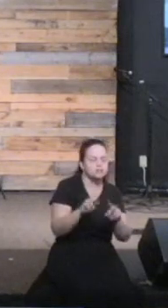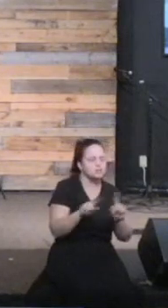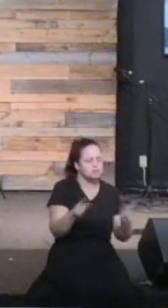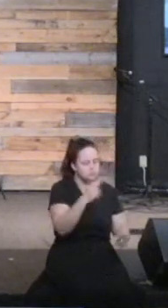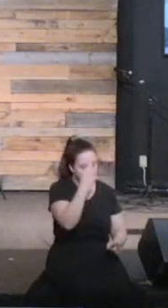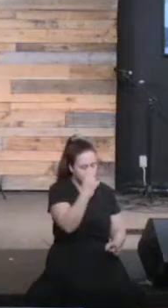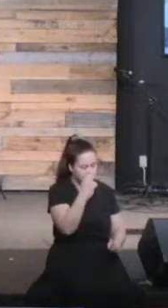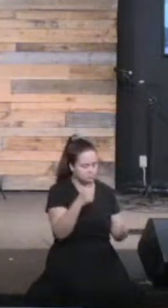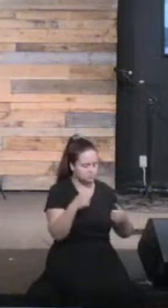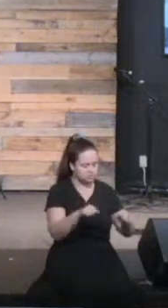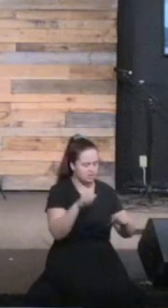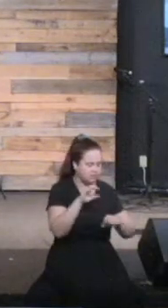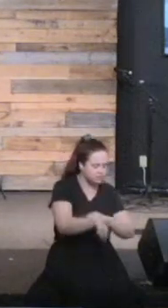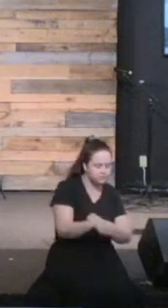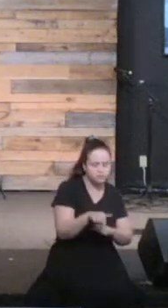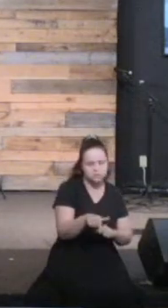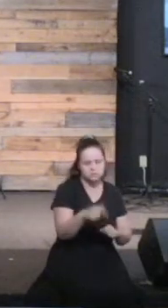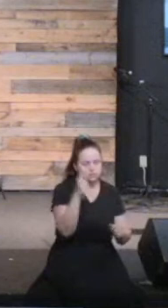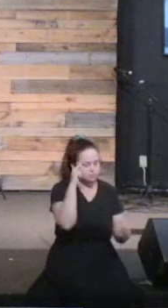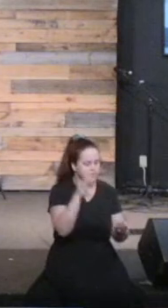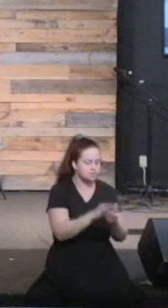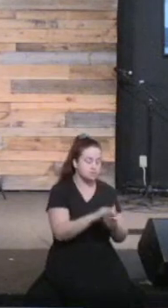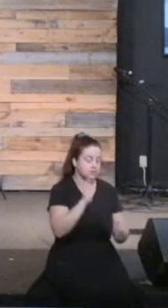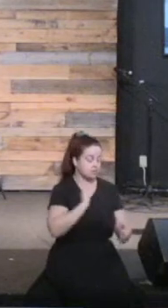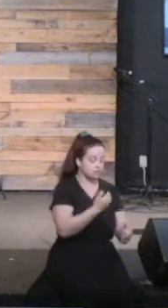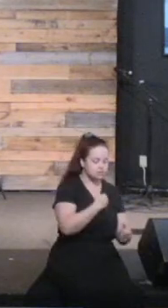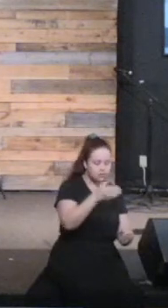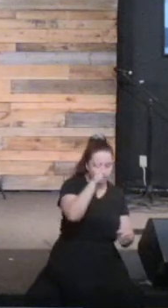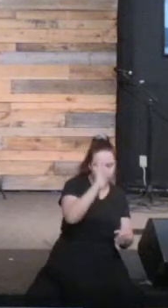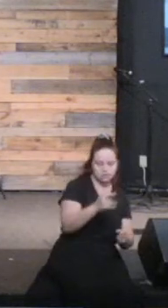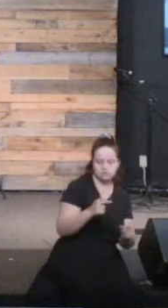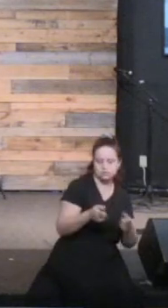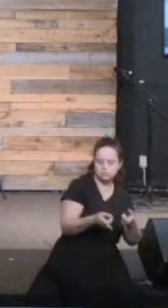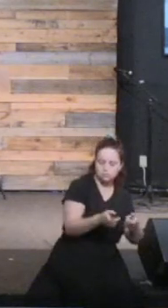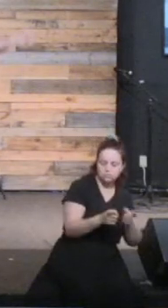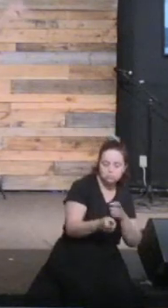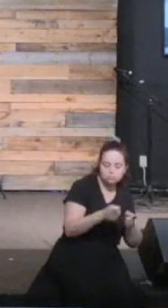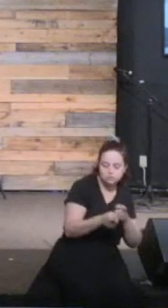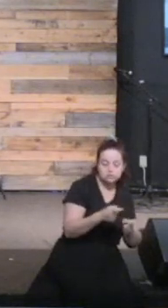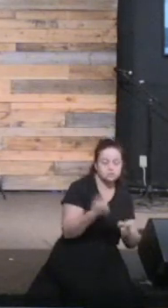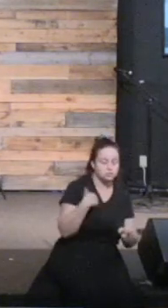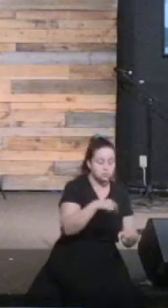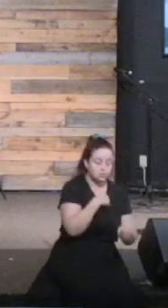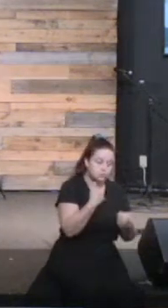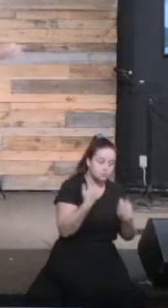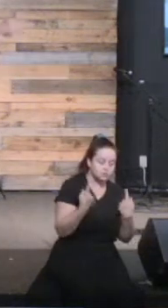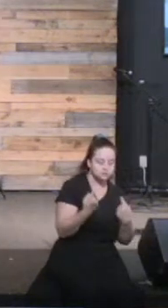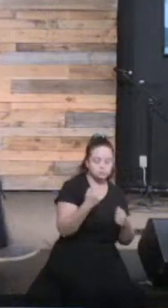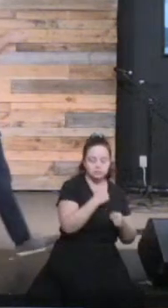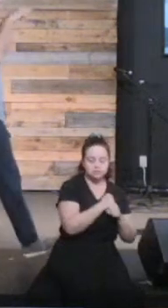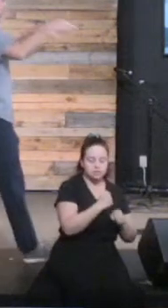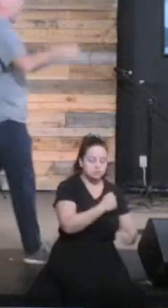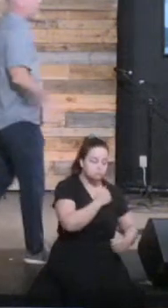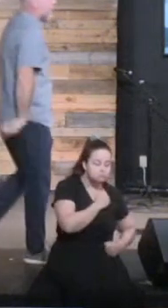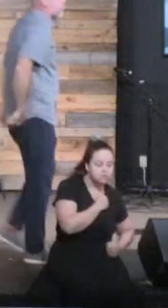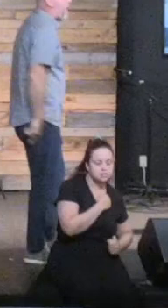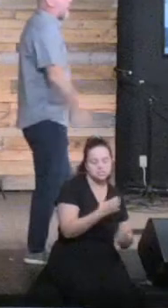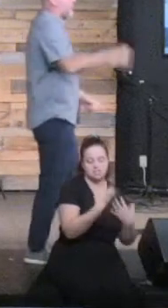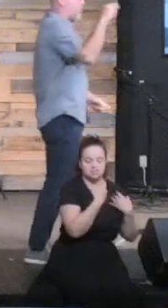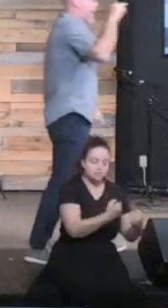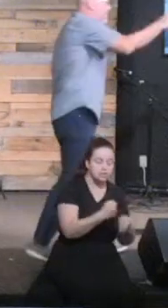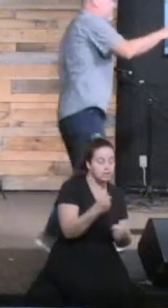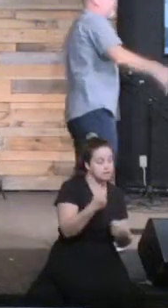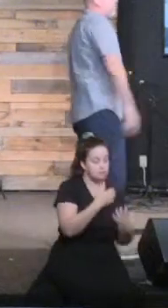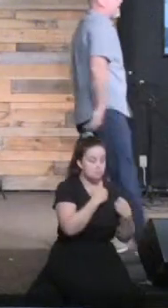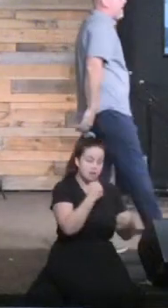cram down your throat our gods are the one in control look we're the ones with the military we're the ones with the might and might you know makes